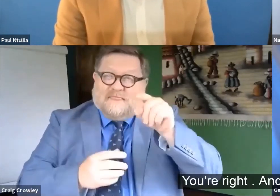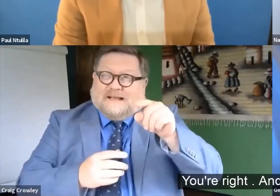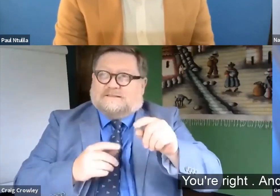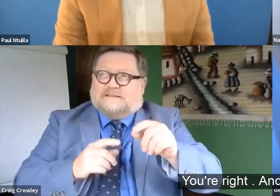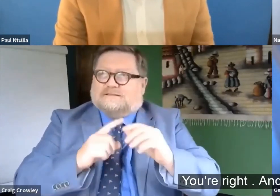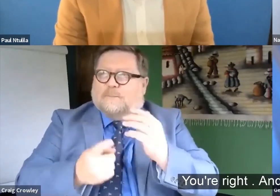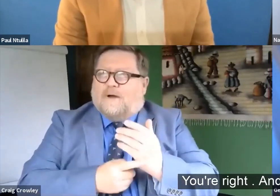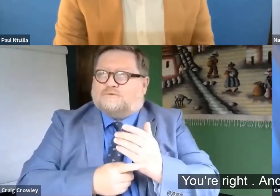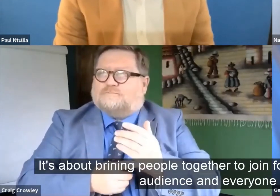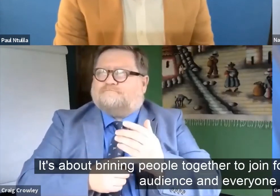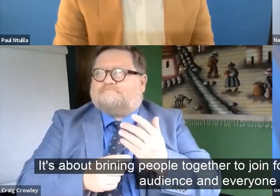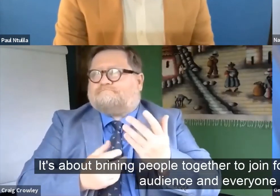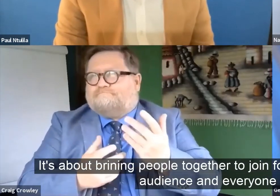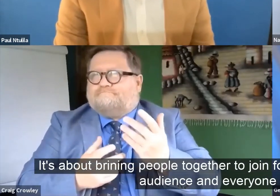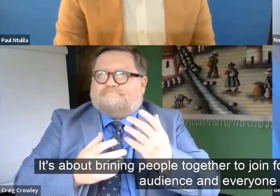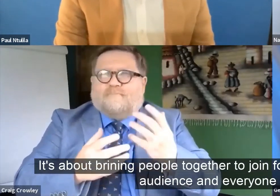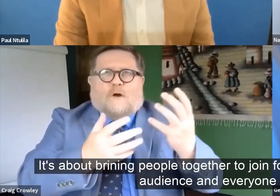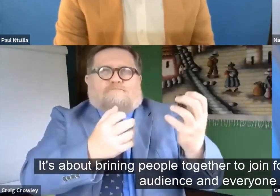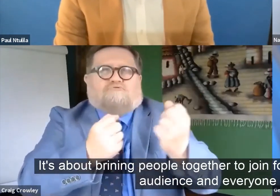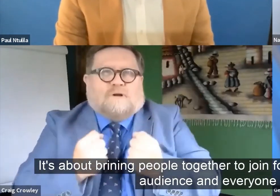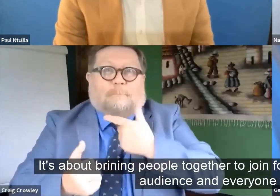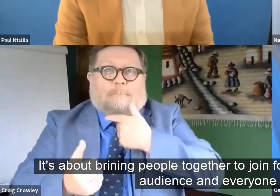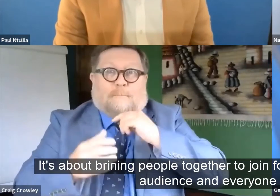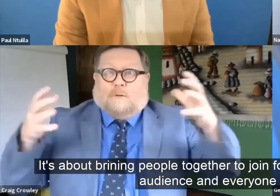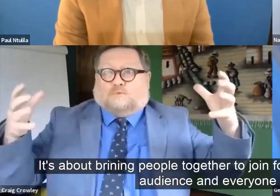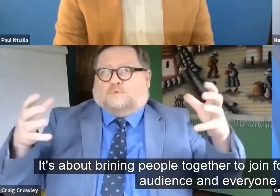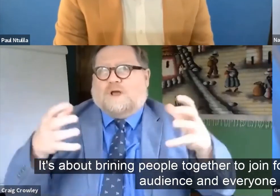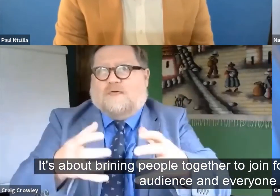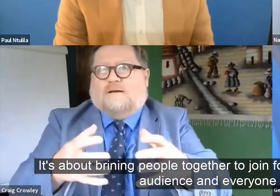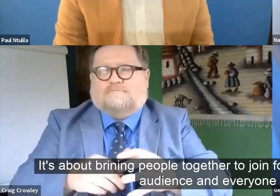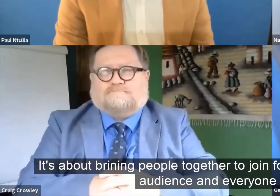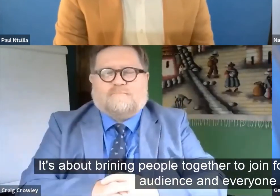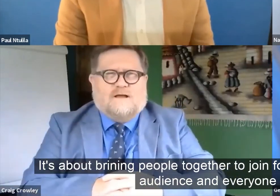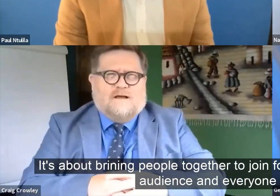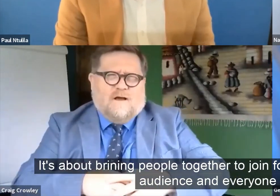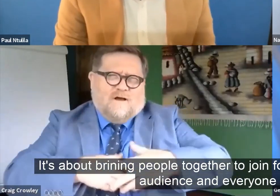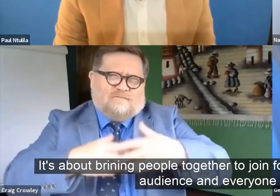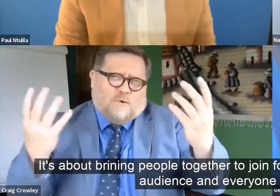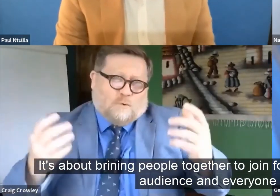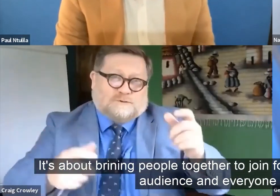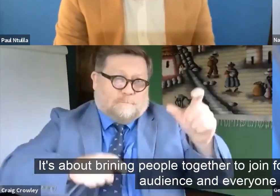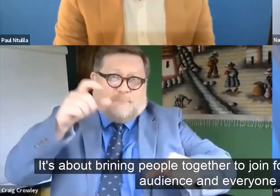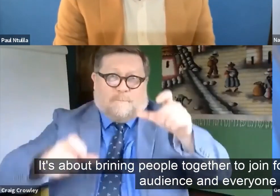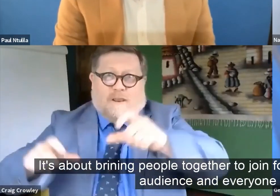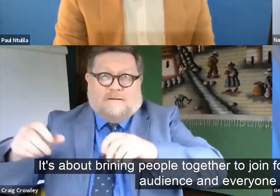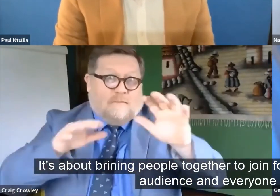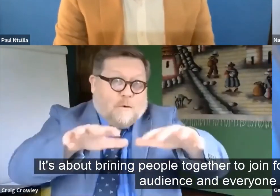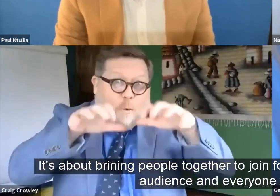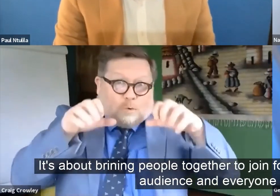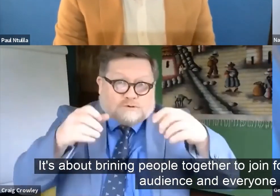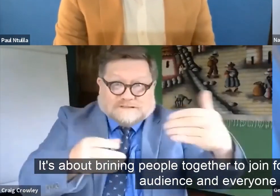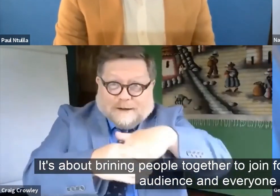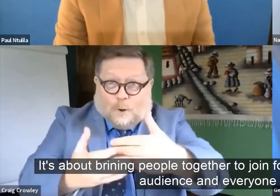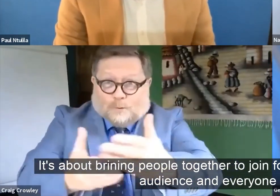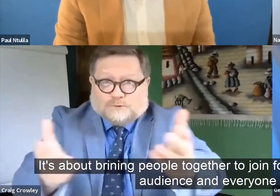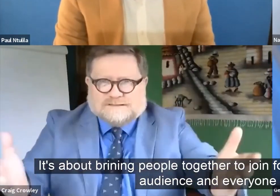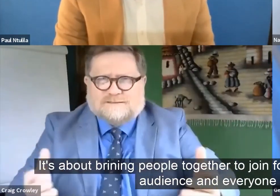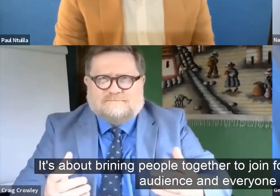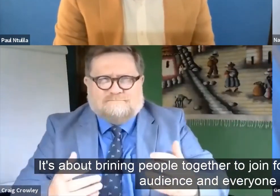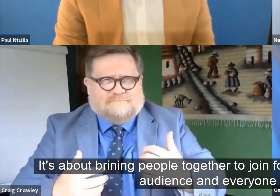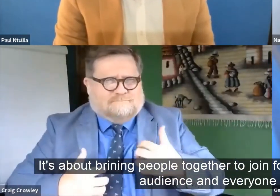what you say. It's about bringing people together to join forces, a greater